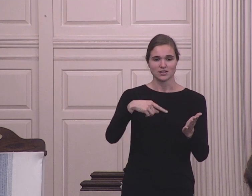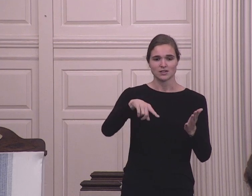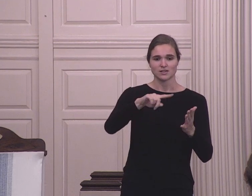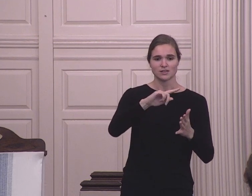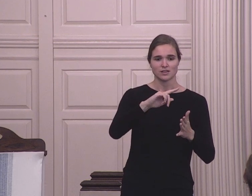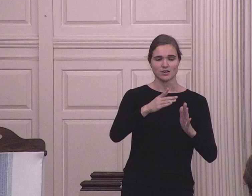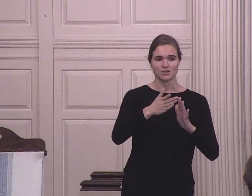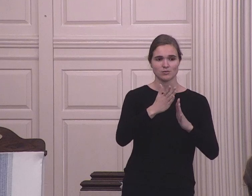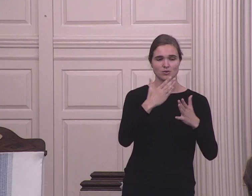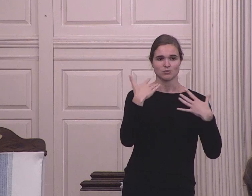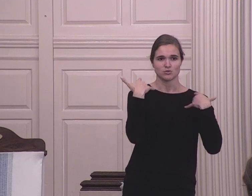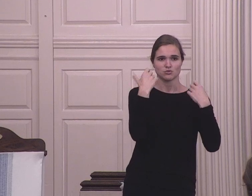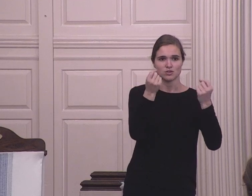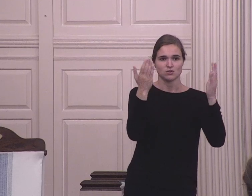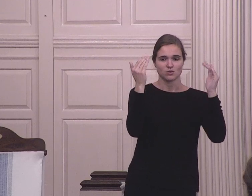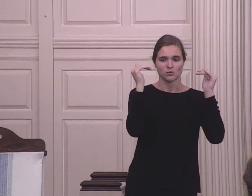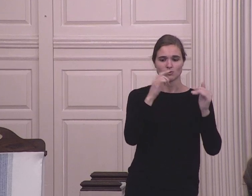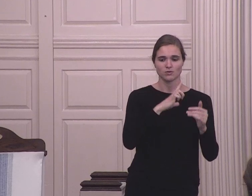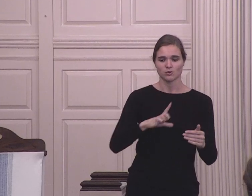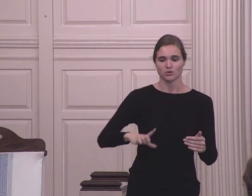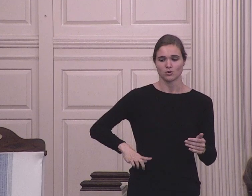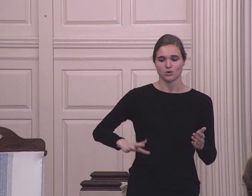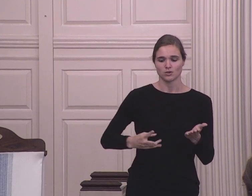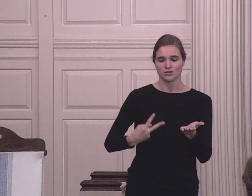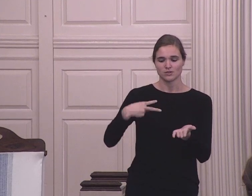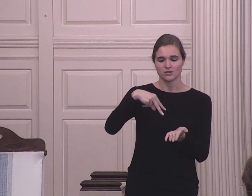the hope of the Lord's resurrection.